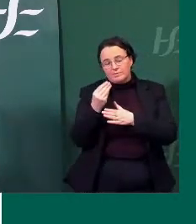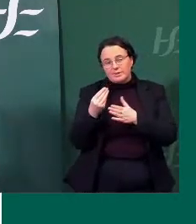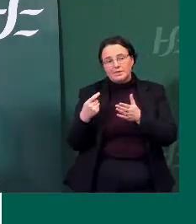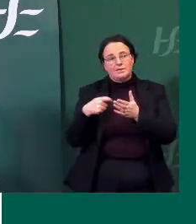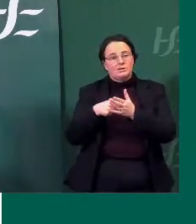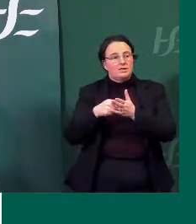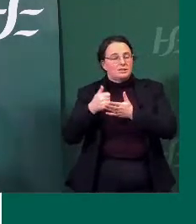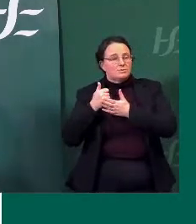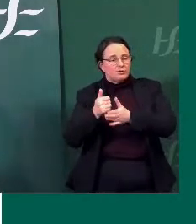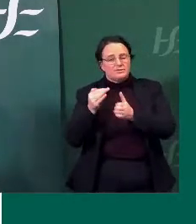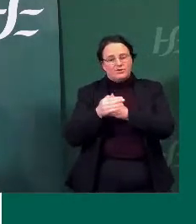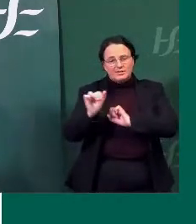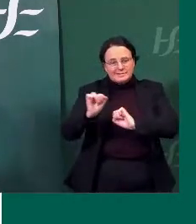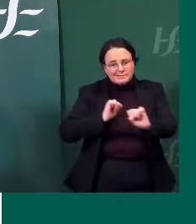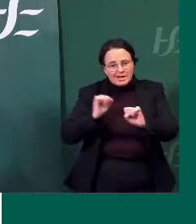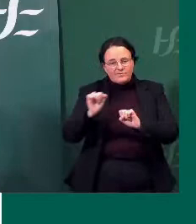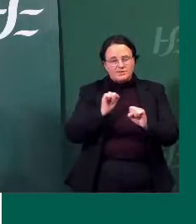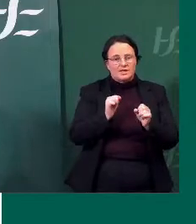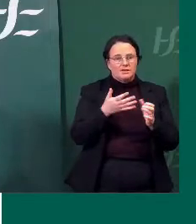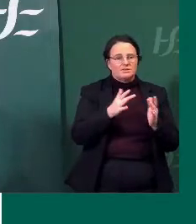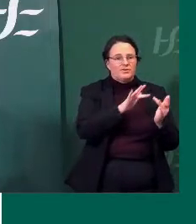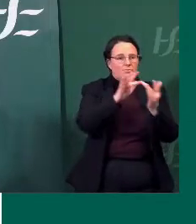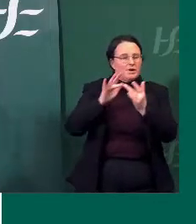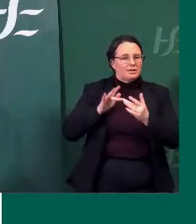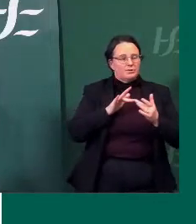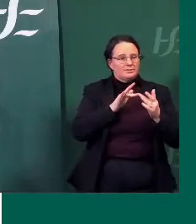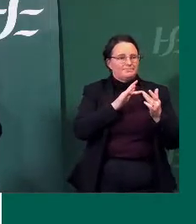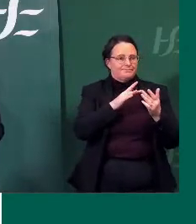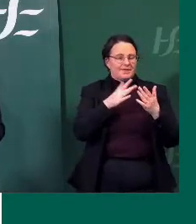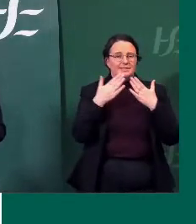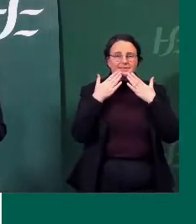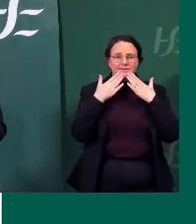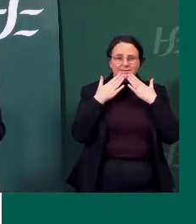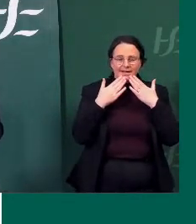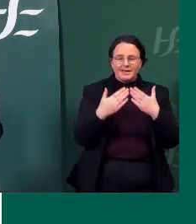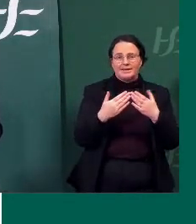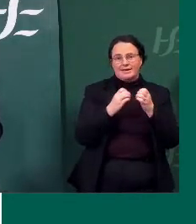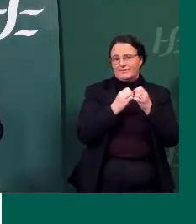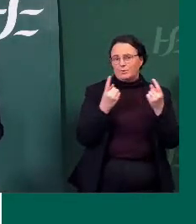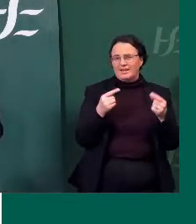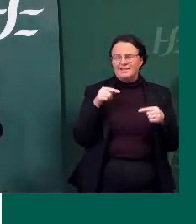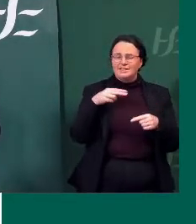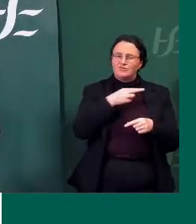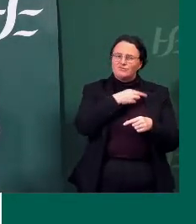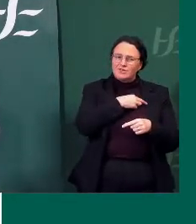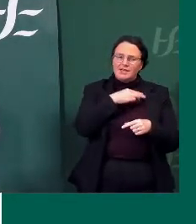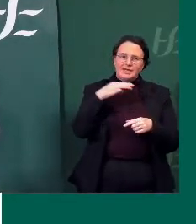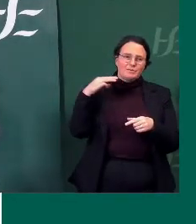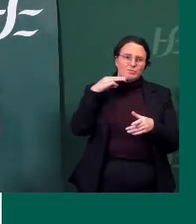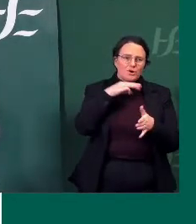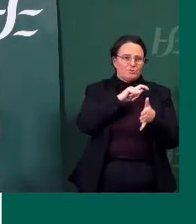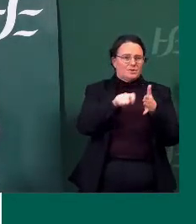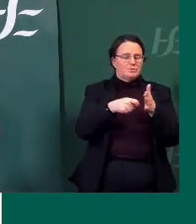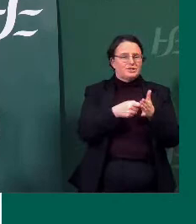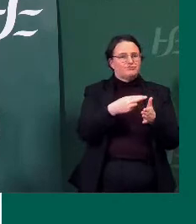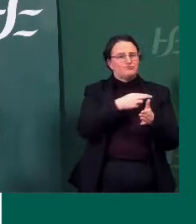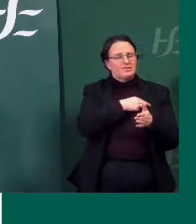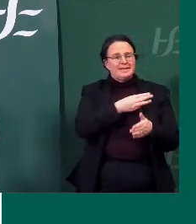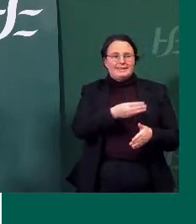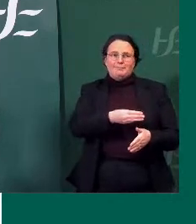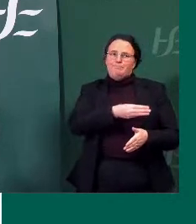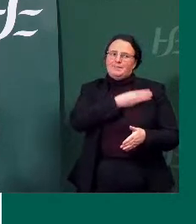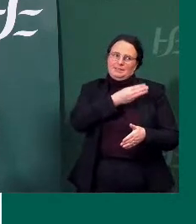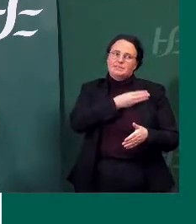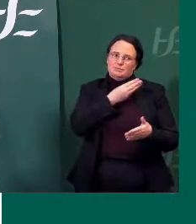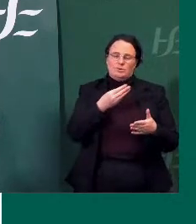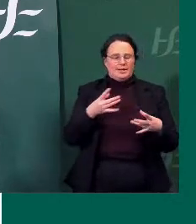for services and across our partner networks. And again, just to thank everybody, this is a really important initiative, and we're very pleased that we're now able